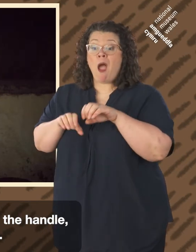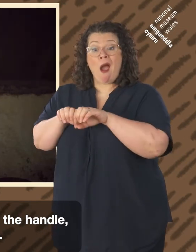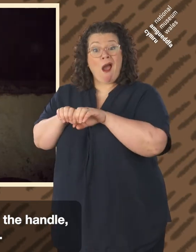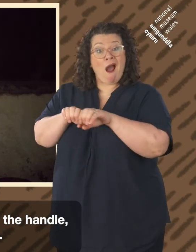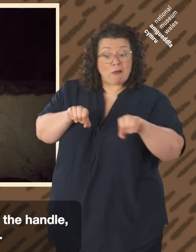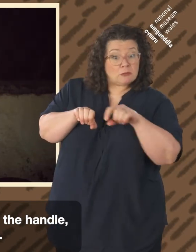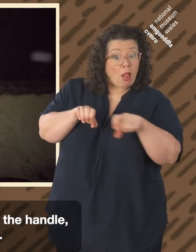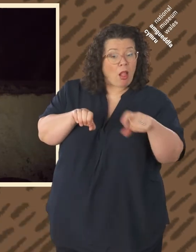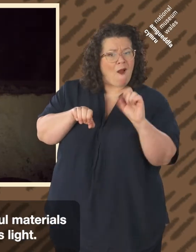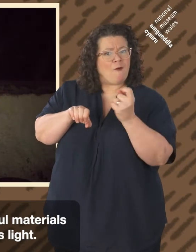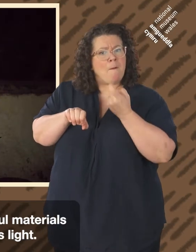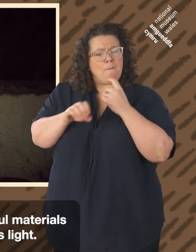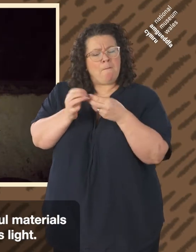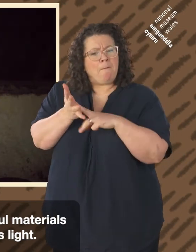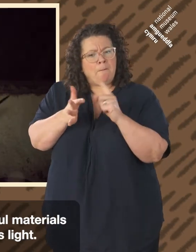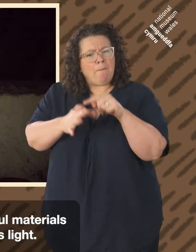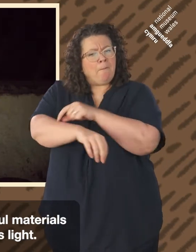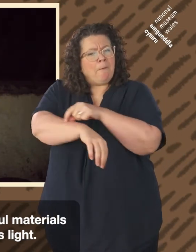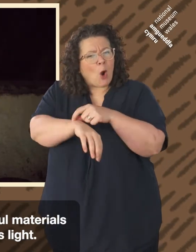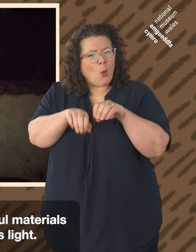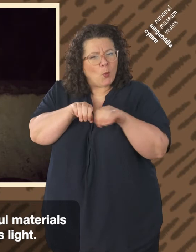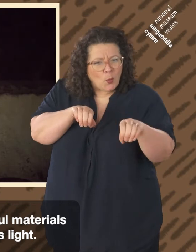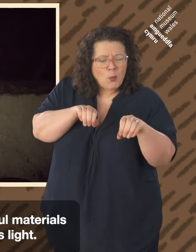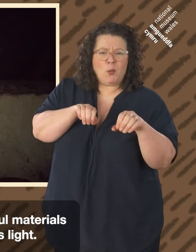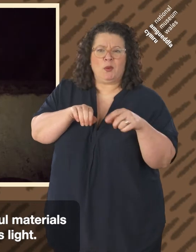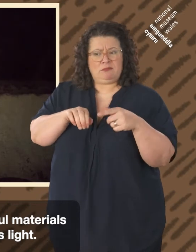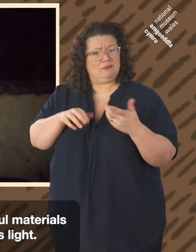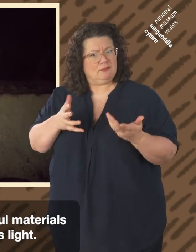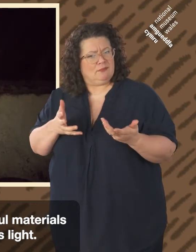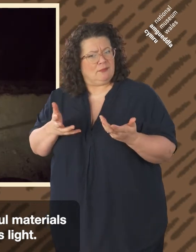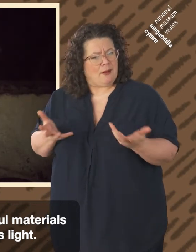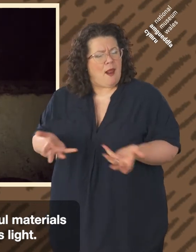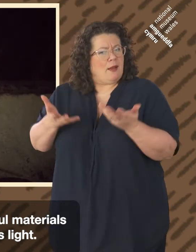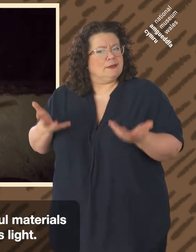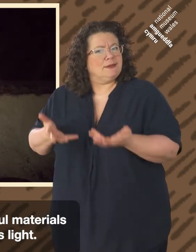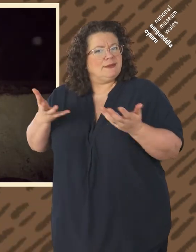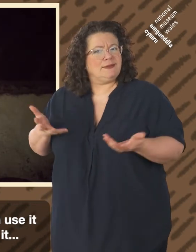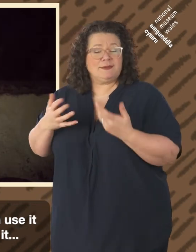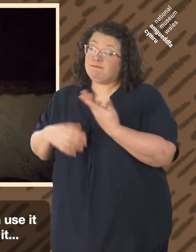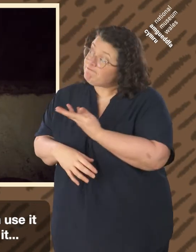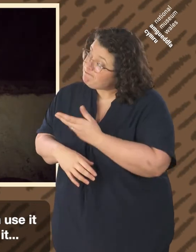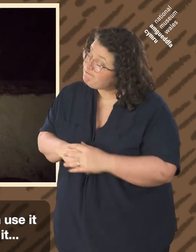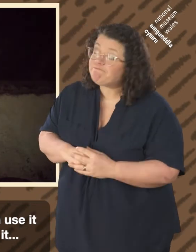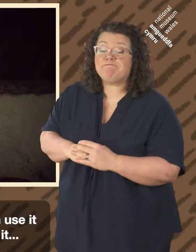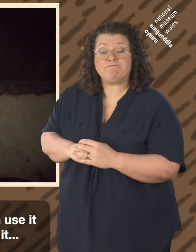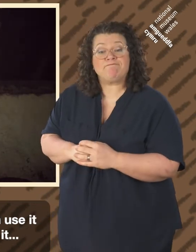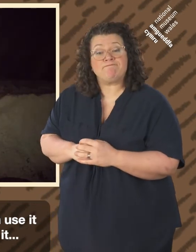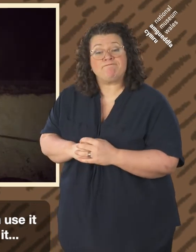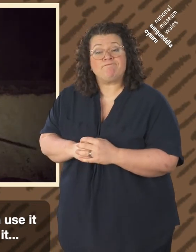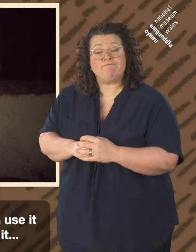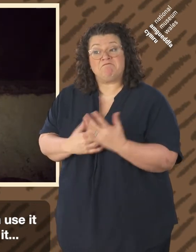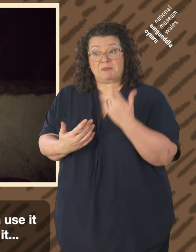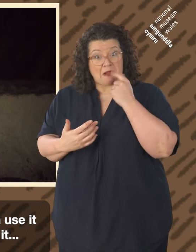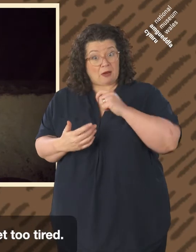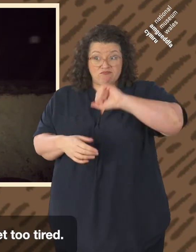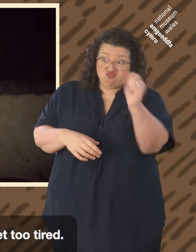handle and bronze. So there's lots of useful materials to make it, and it's light. So that means I can use it